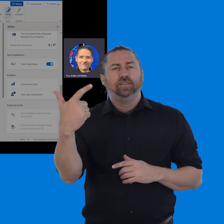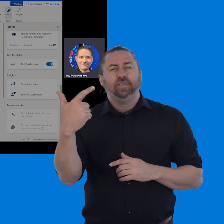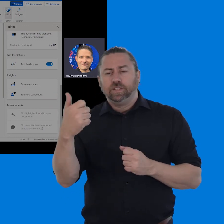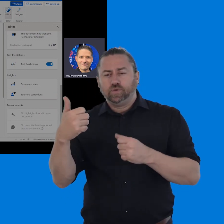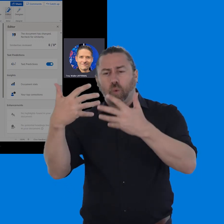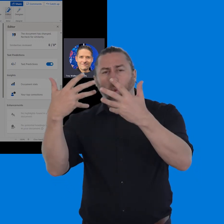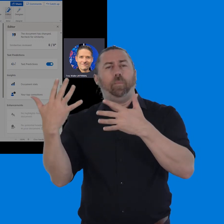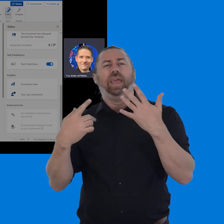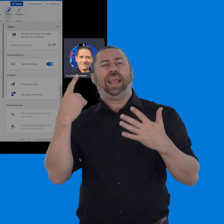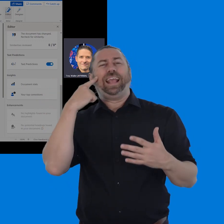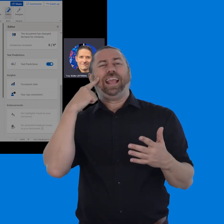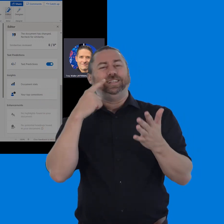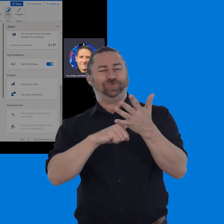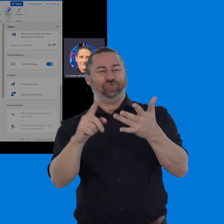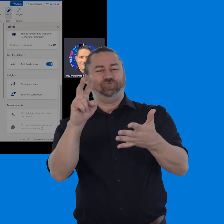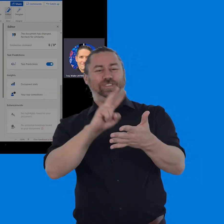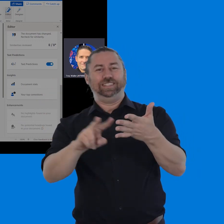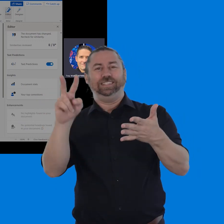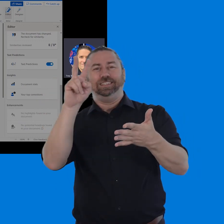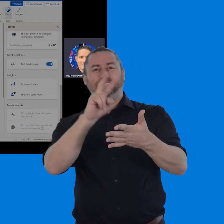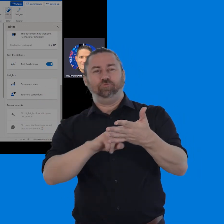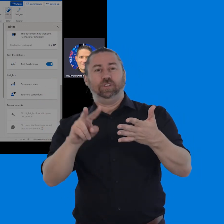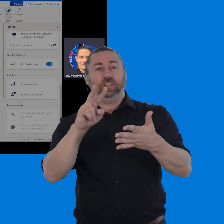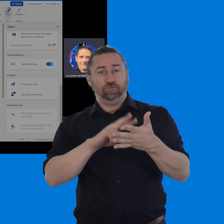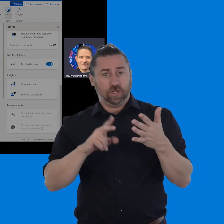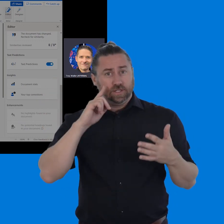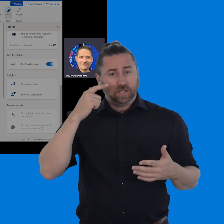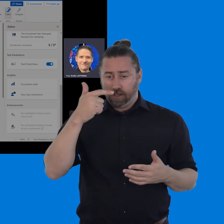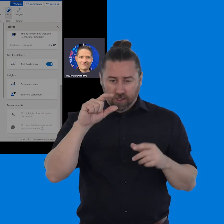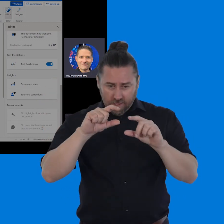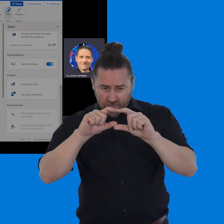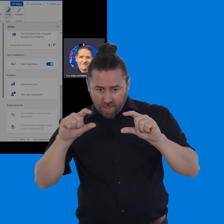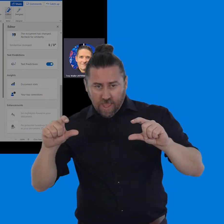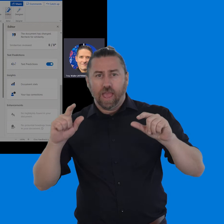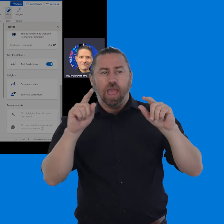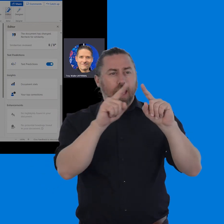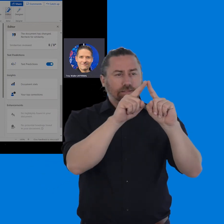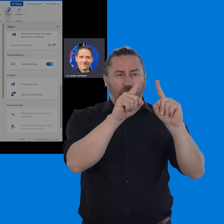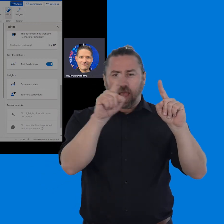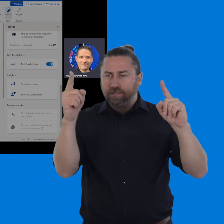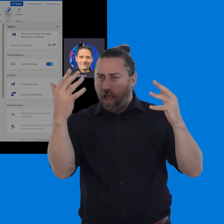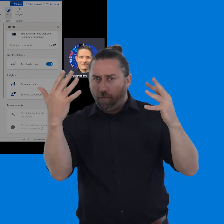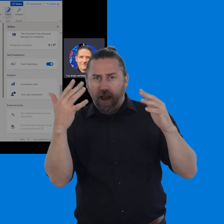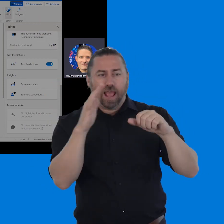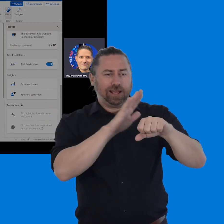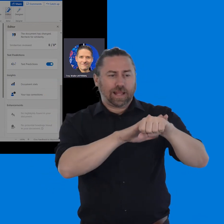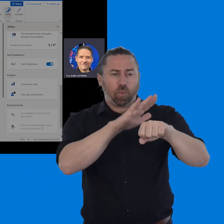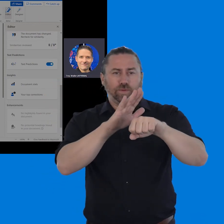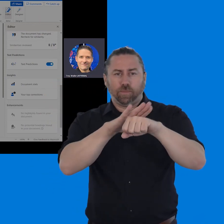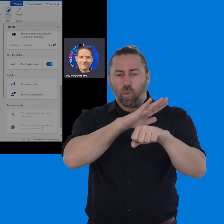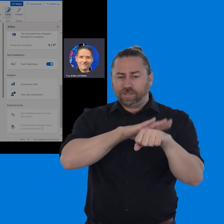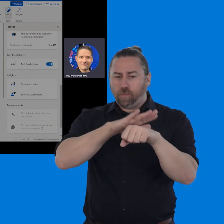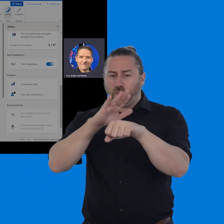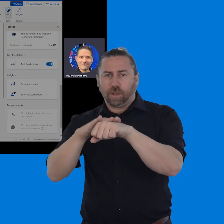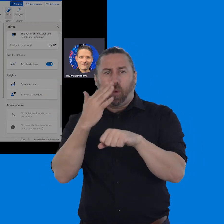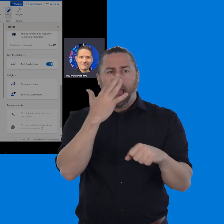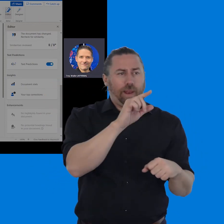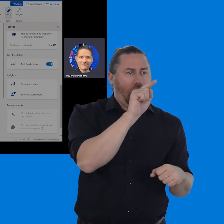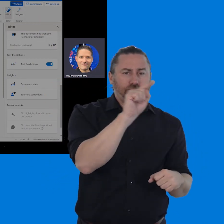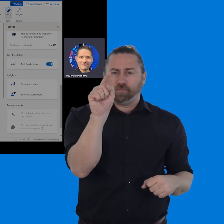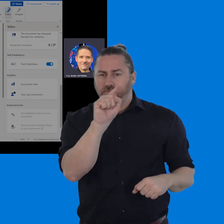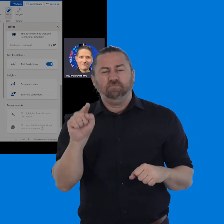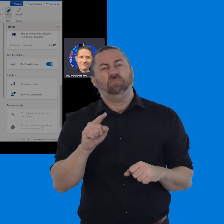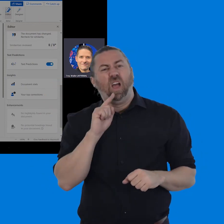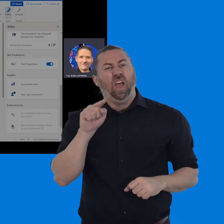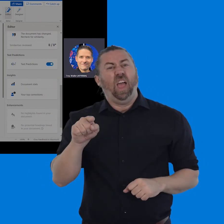right? And it's giving me a 77, saying that it's fairly easy to read. And look what it does when I hover. It says, based on sentence length and the number of syllables